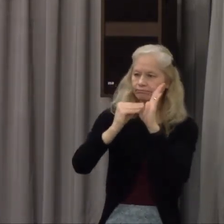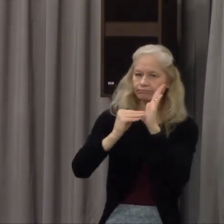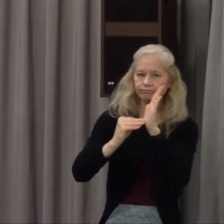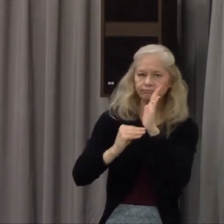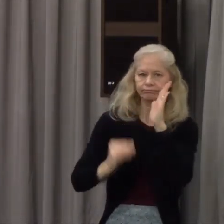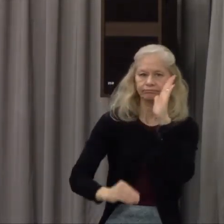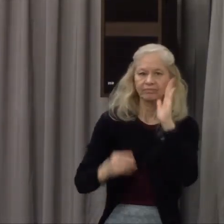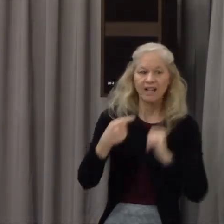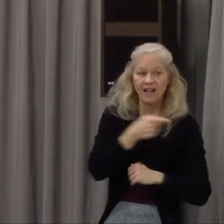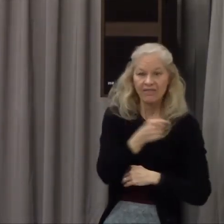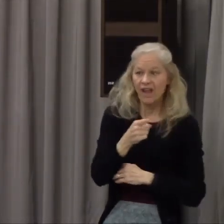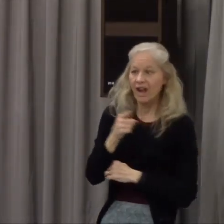be.